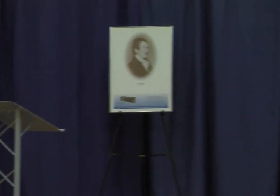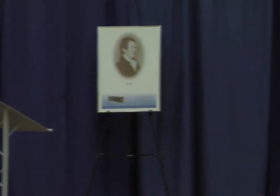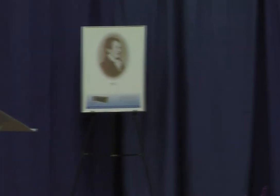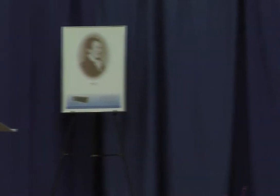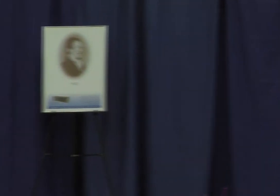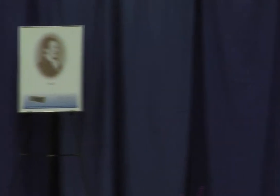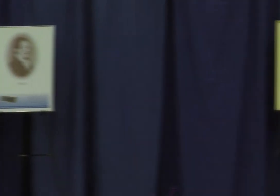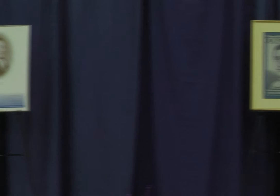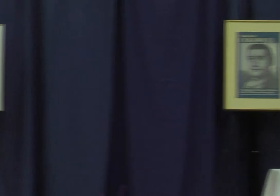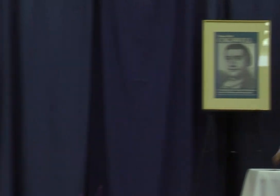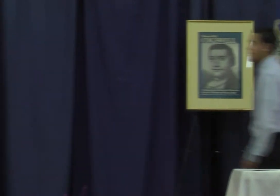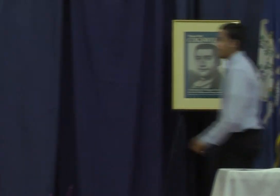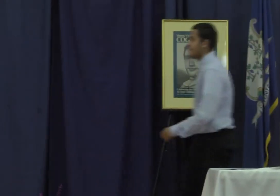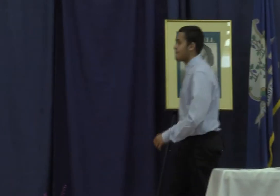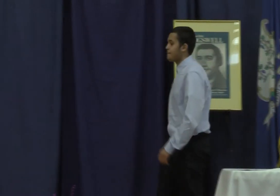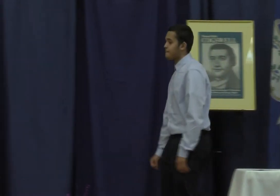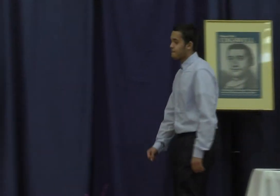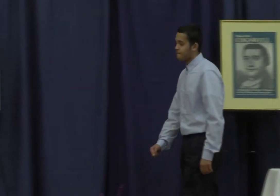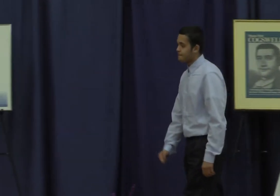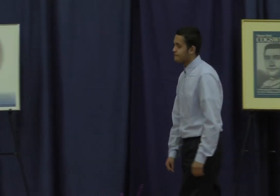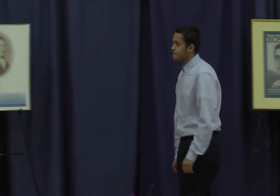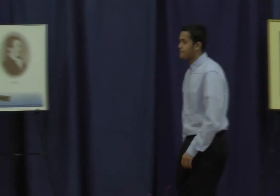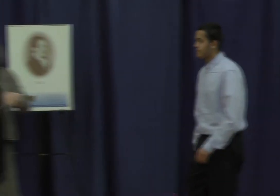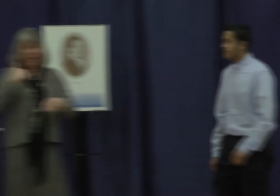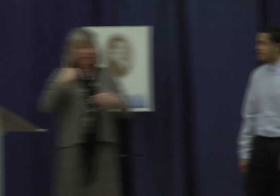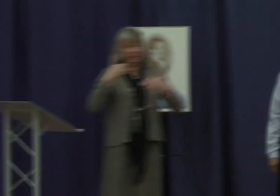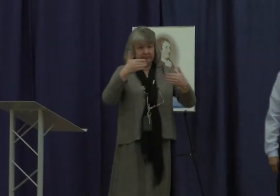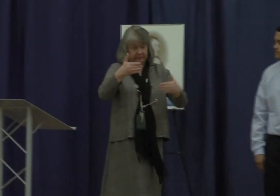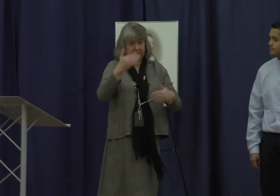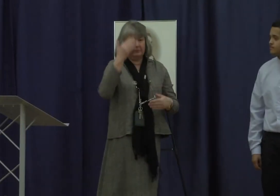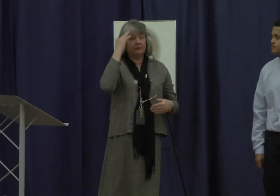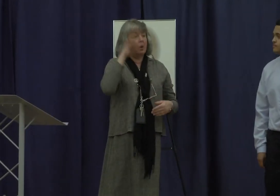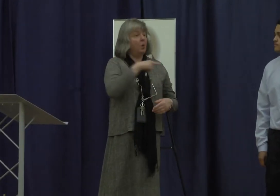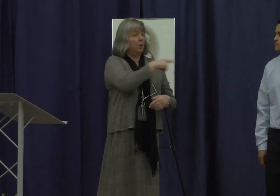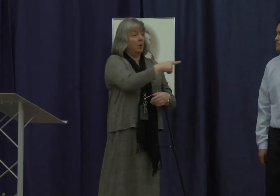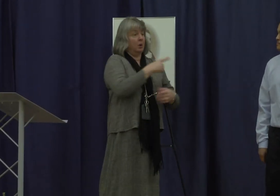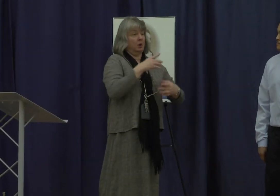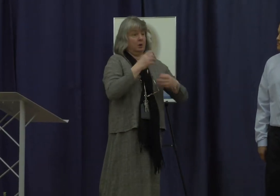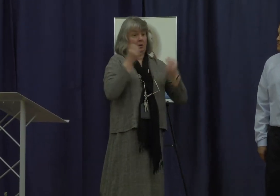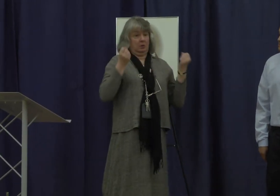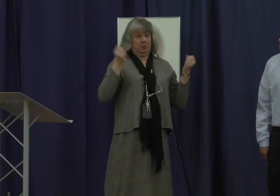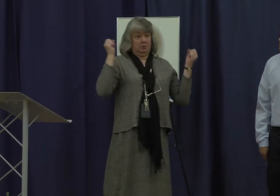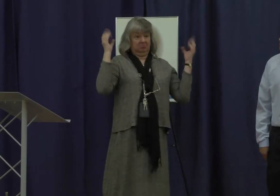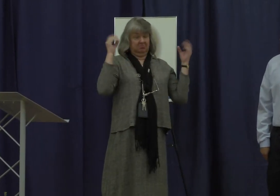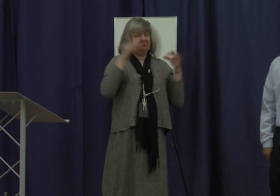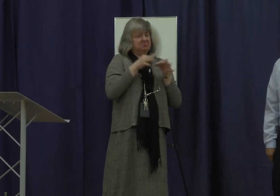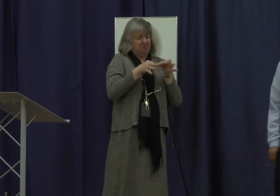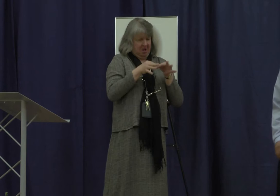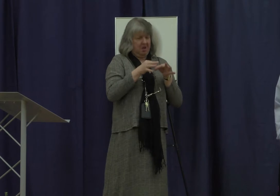Before we go ahead, I'd like to explain something to